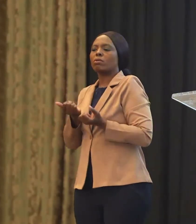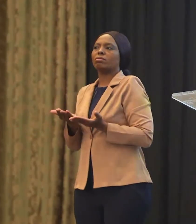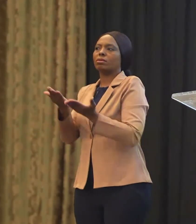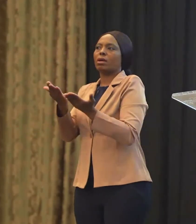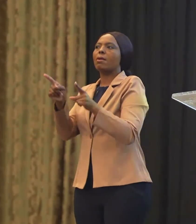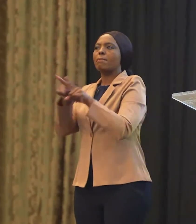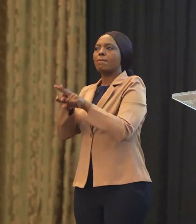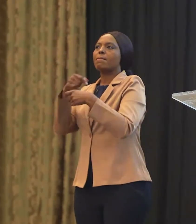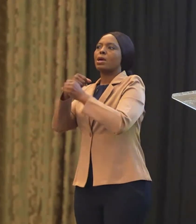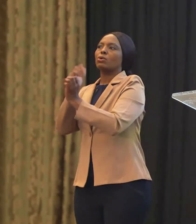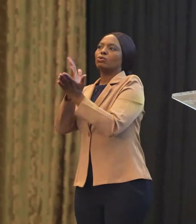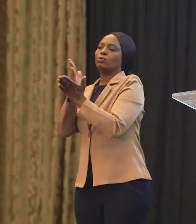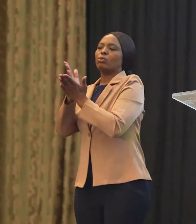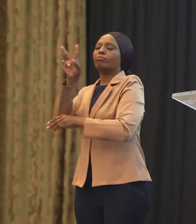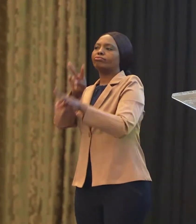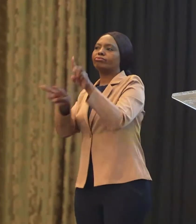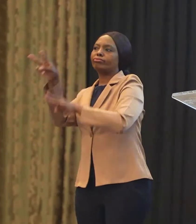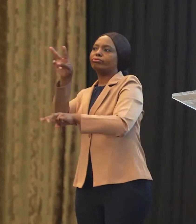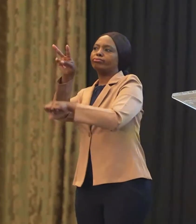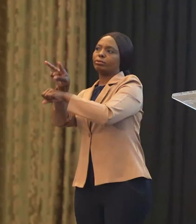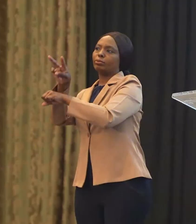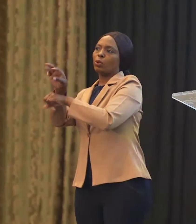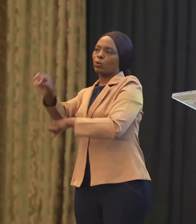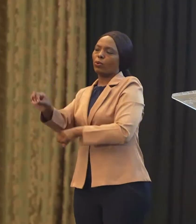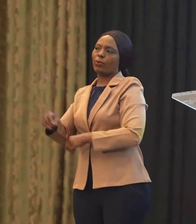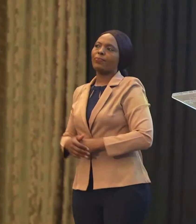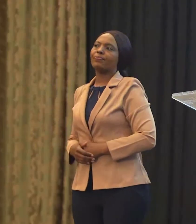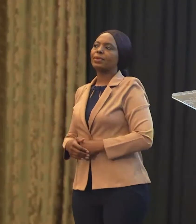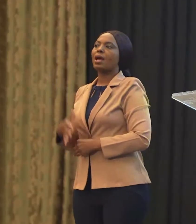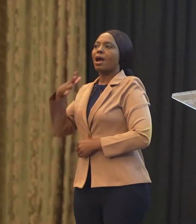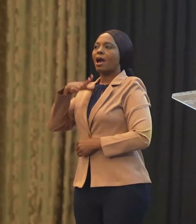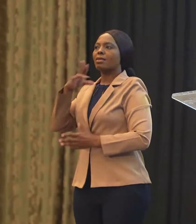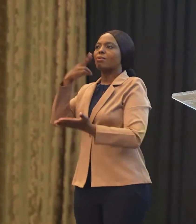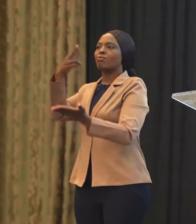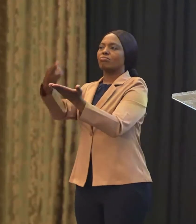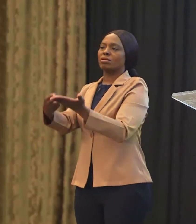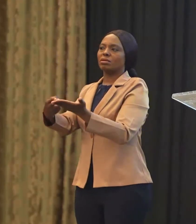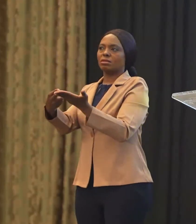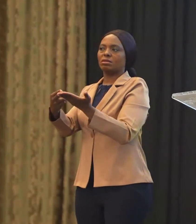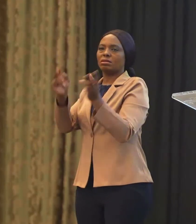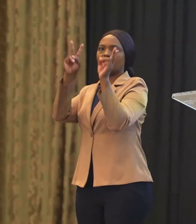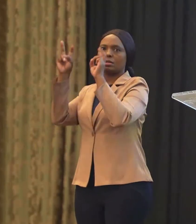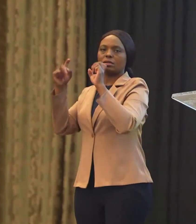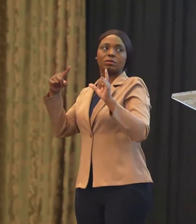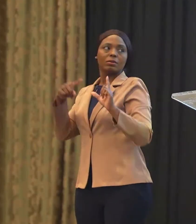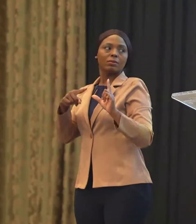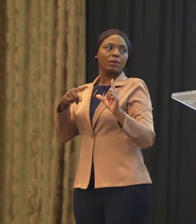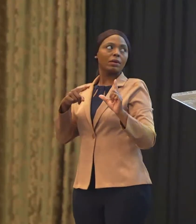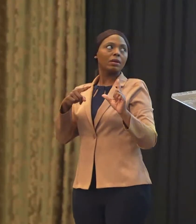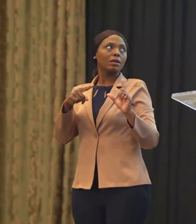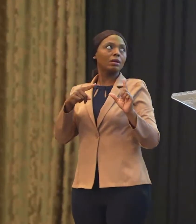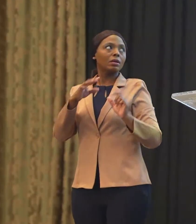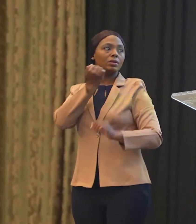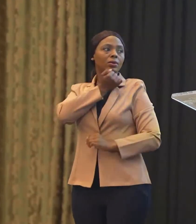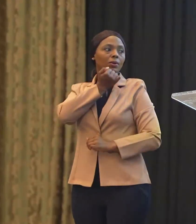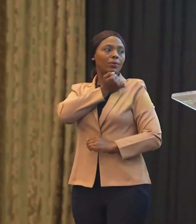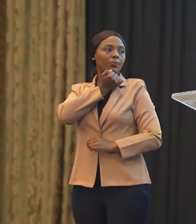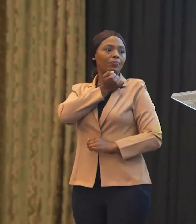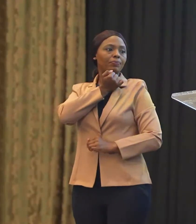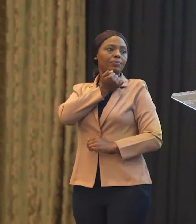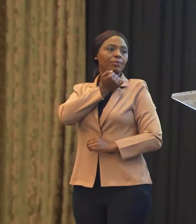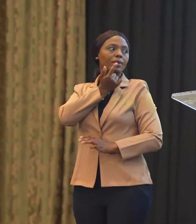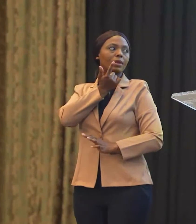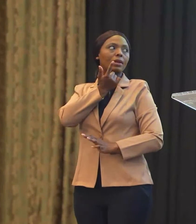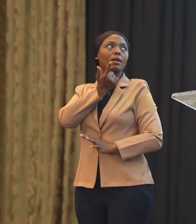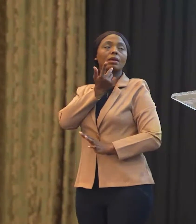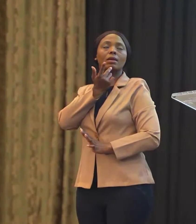mentorship taking place. And also another recommendation in terms of this. My slide is not moving. Oh, sorry.